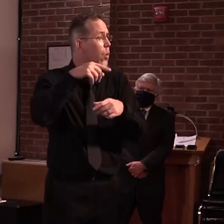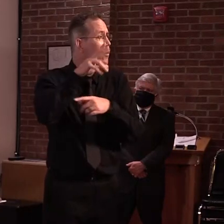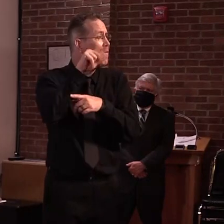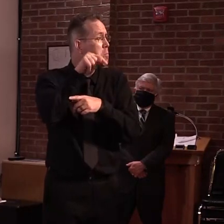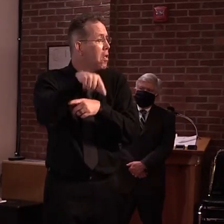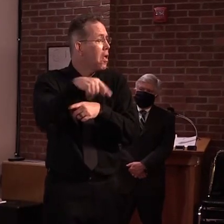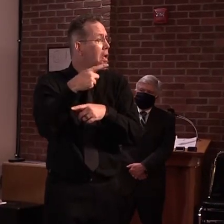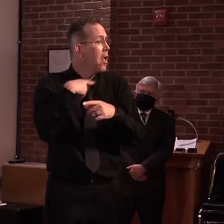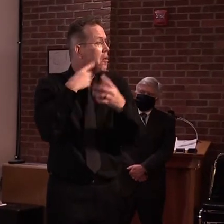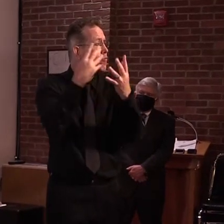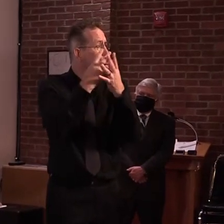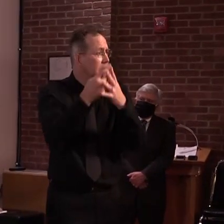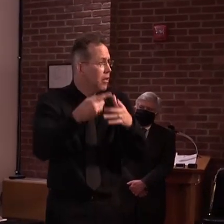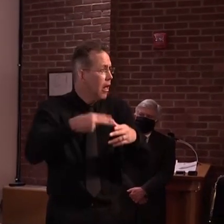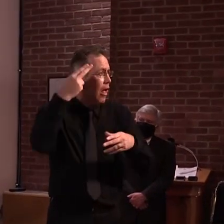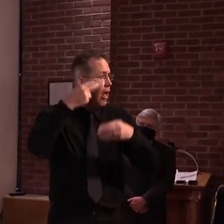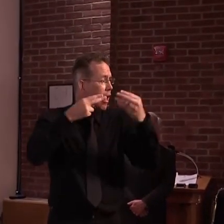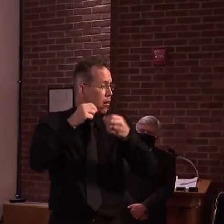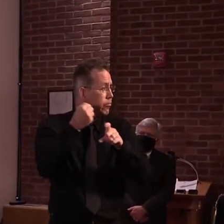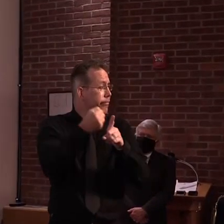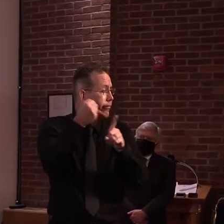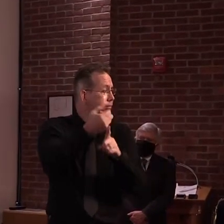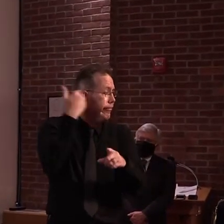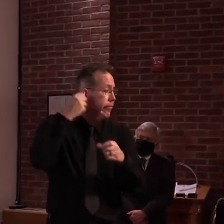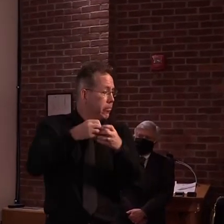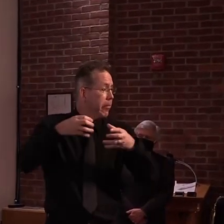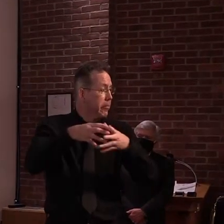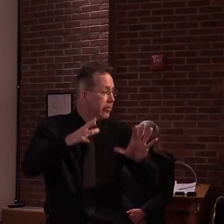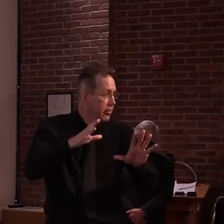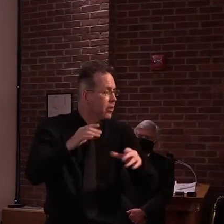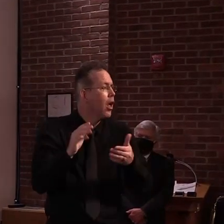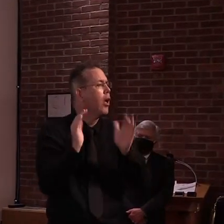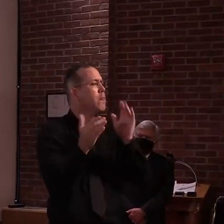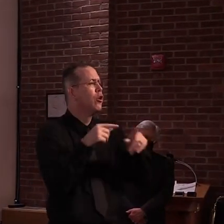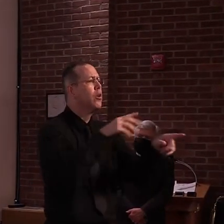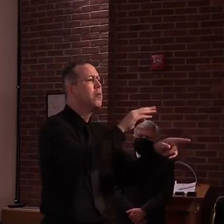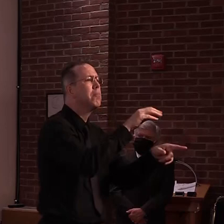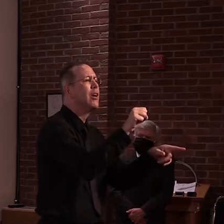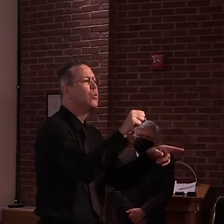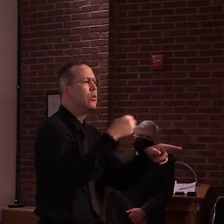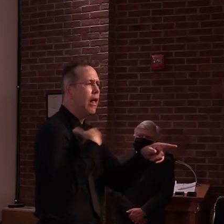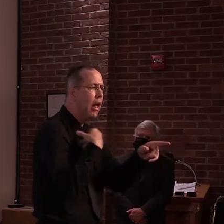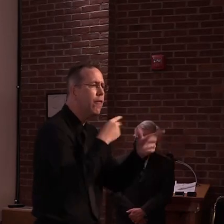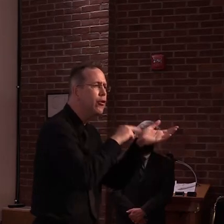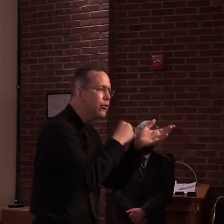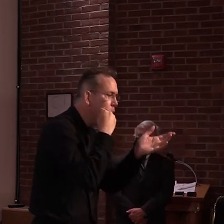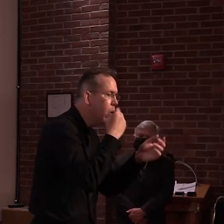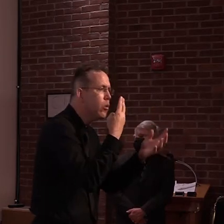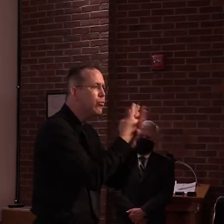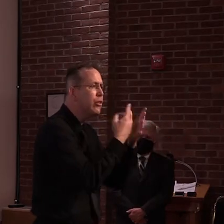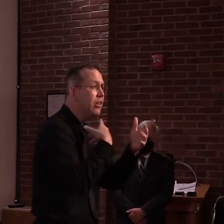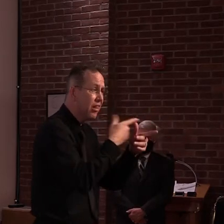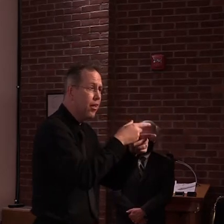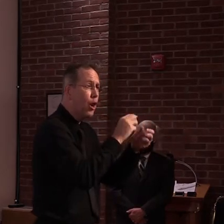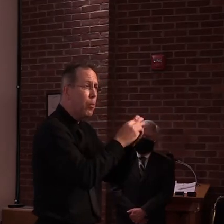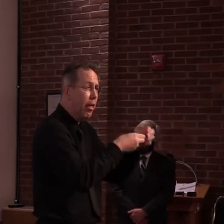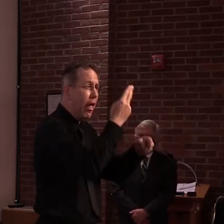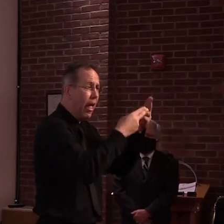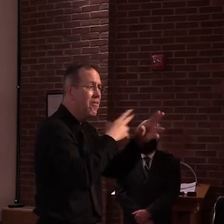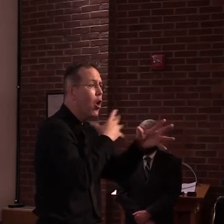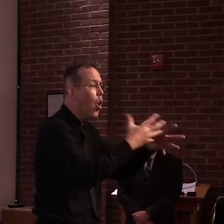that? And I'll just leave you with that. Thanks for your time. No, thanks for that point. And there probably is. There are many